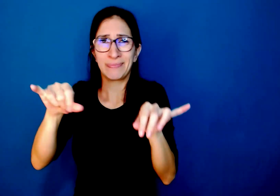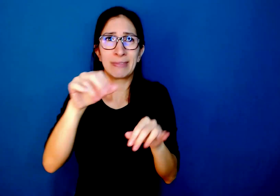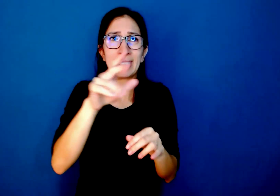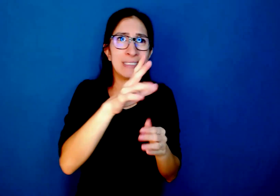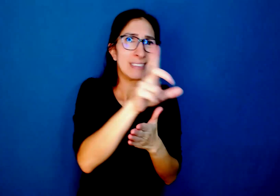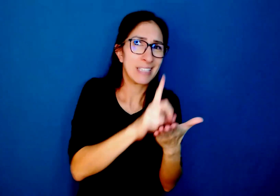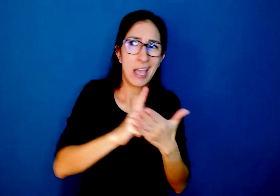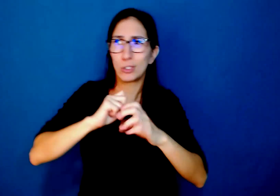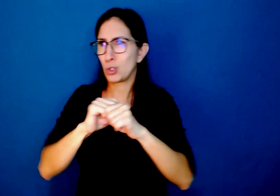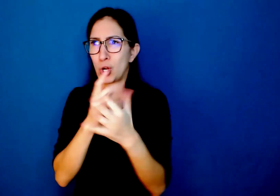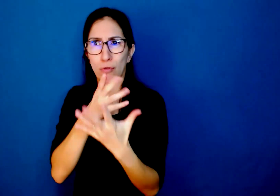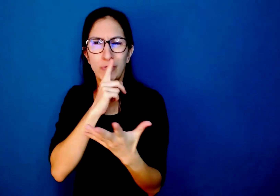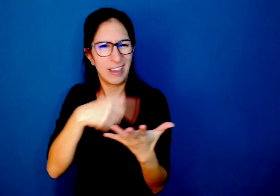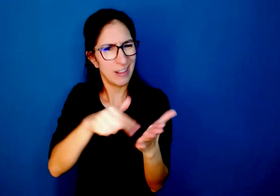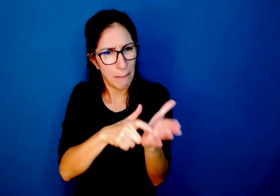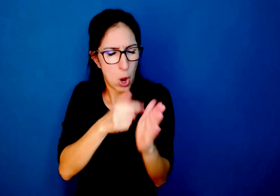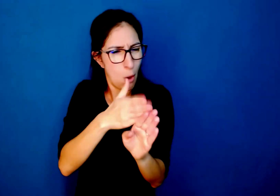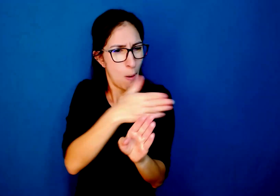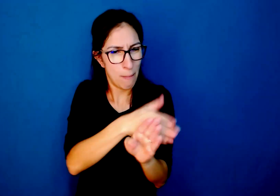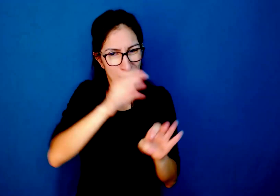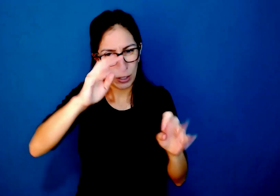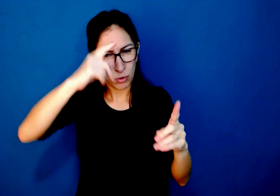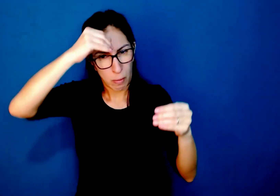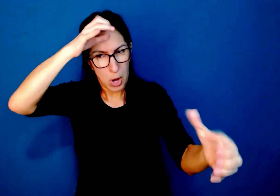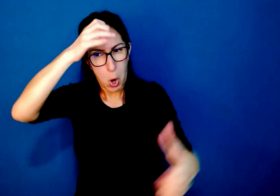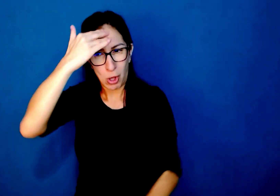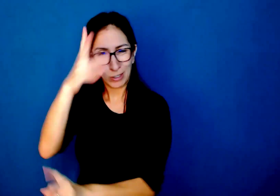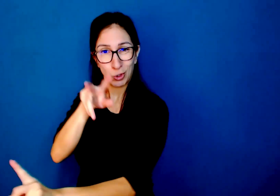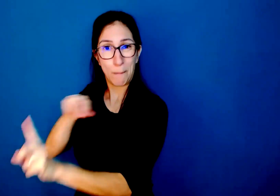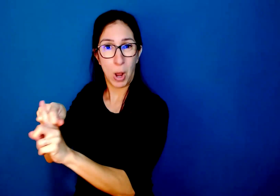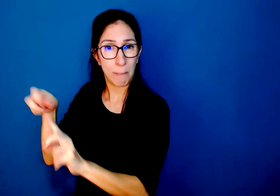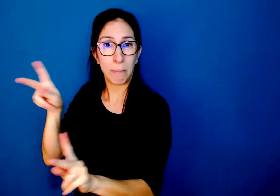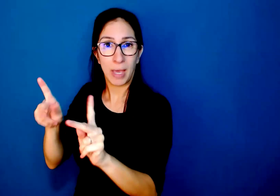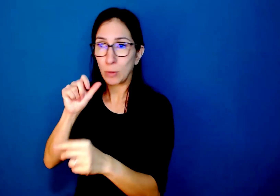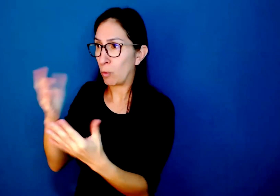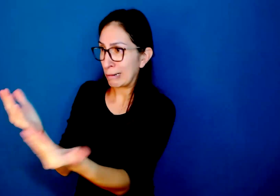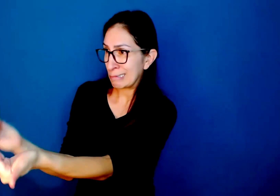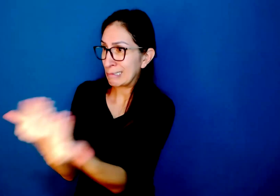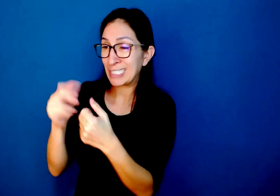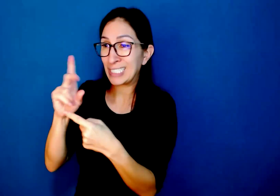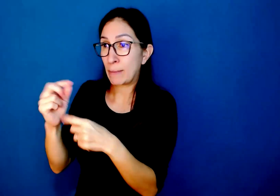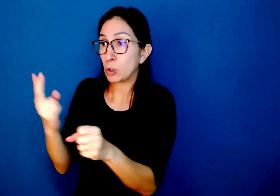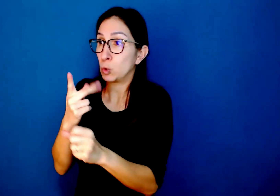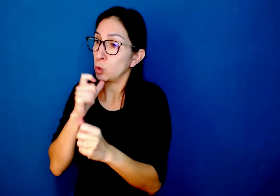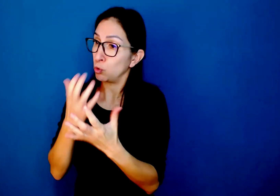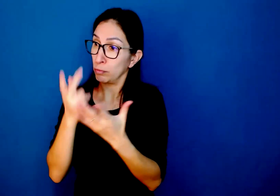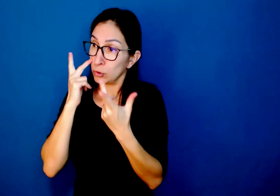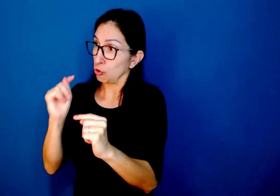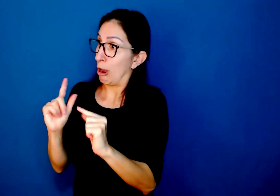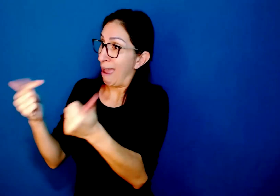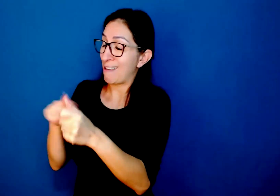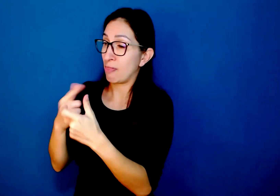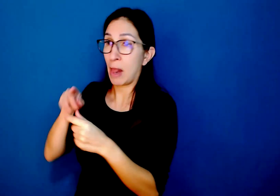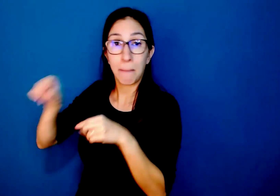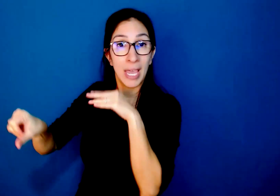thing. So I think it's really important that people do get disabled users looking at their product, their